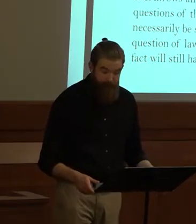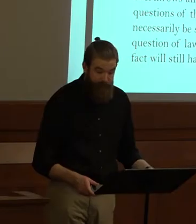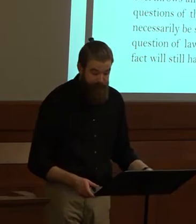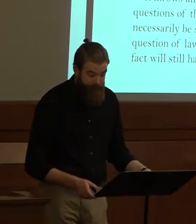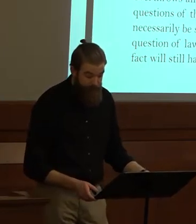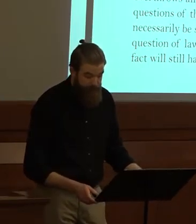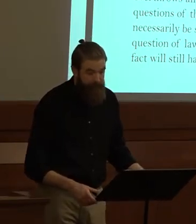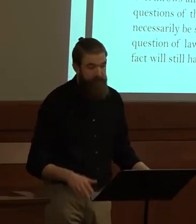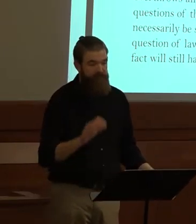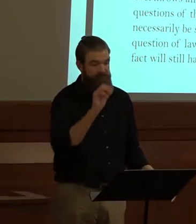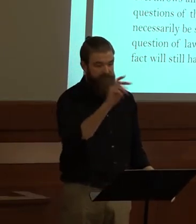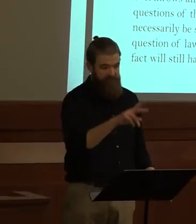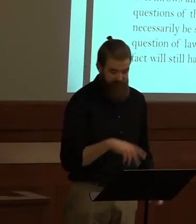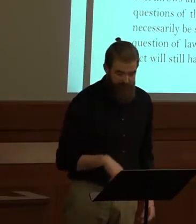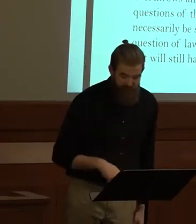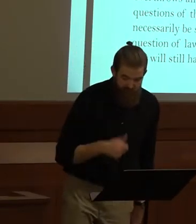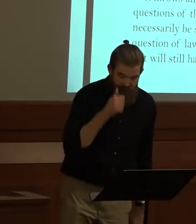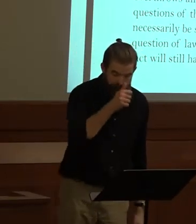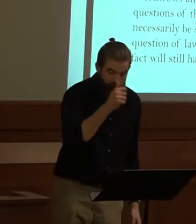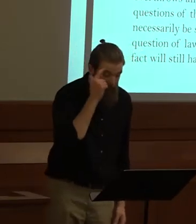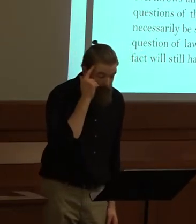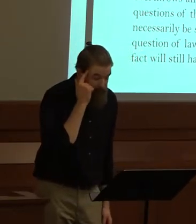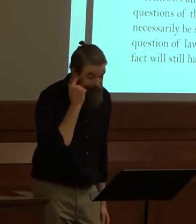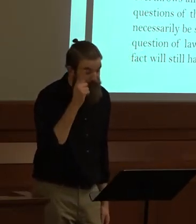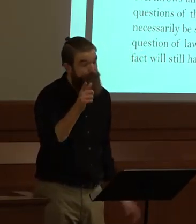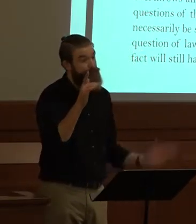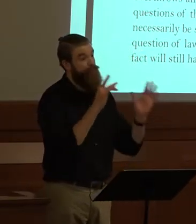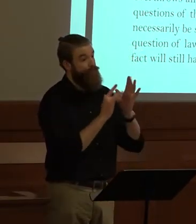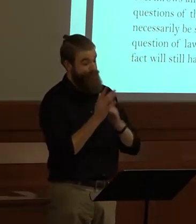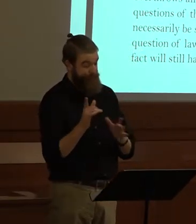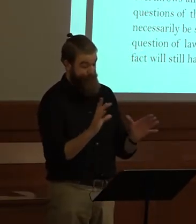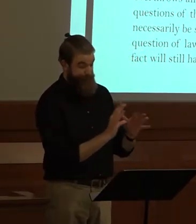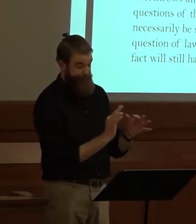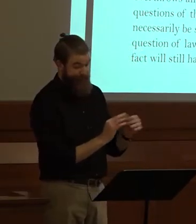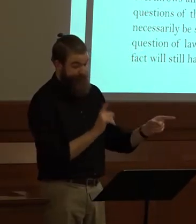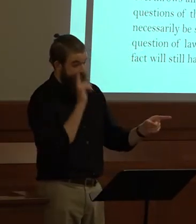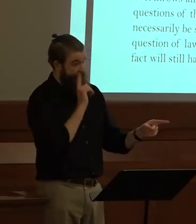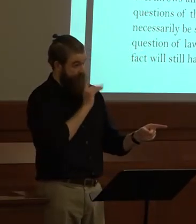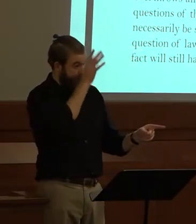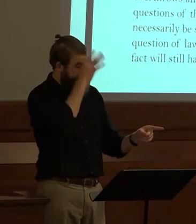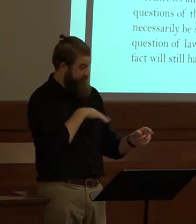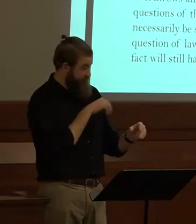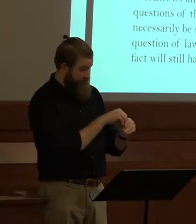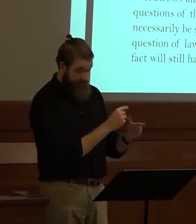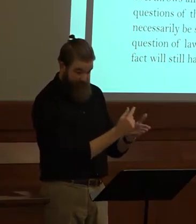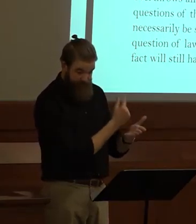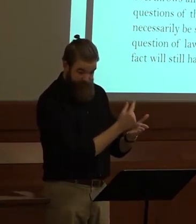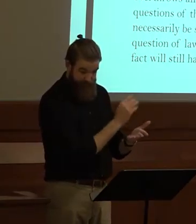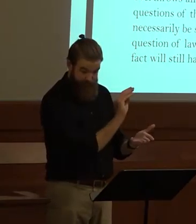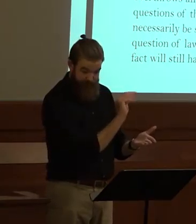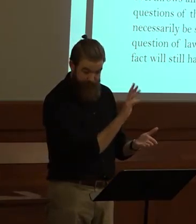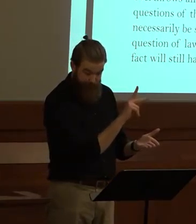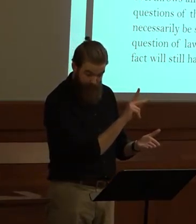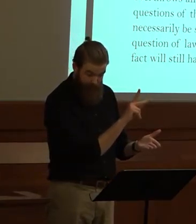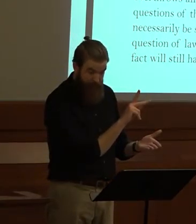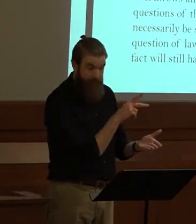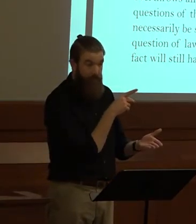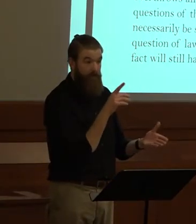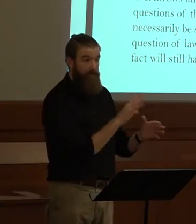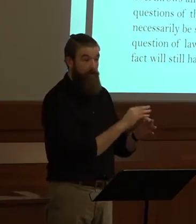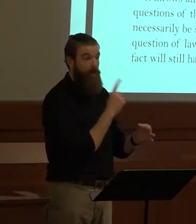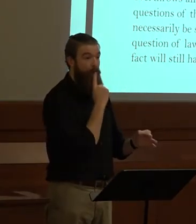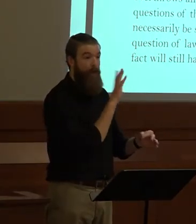The way for others was opened by Father Jean-Marie La Fonta's ordination, but it was the